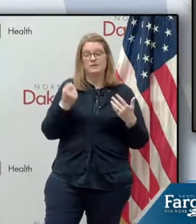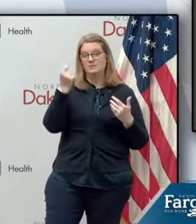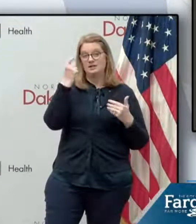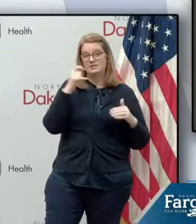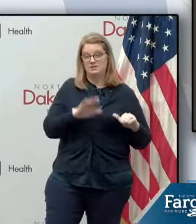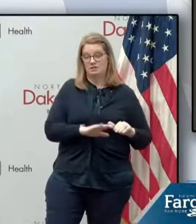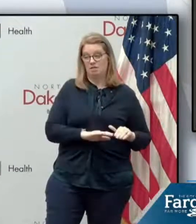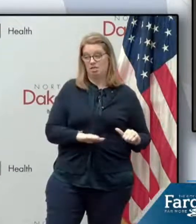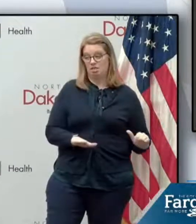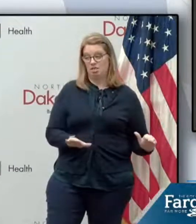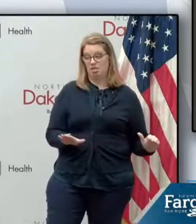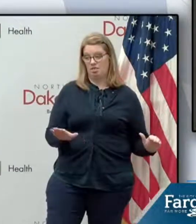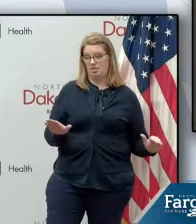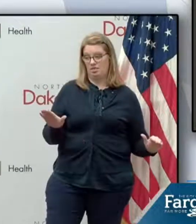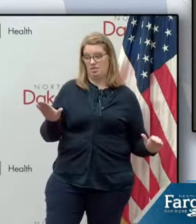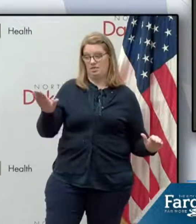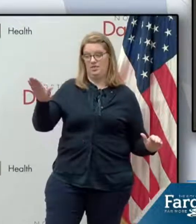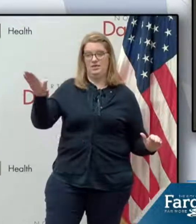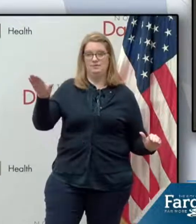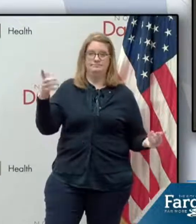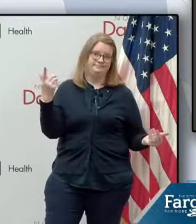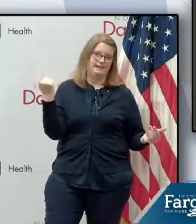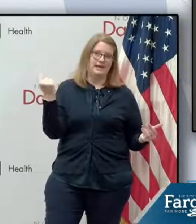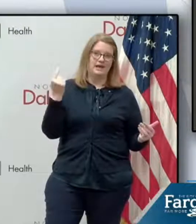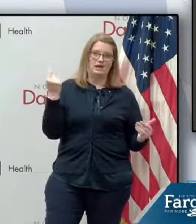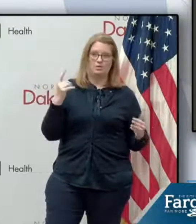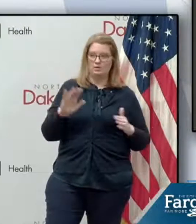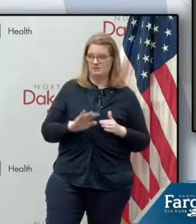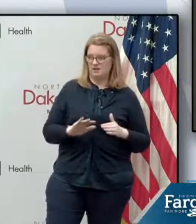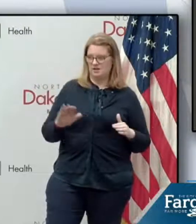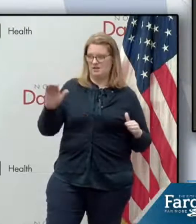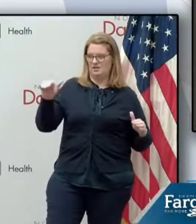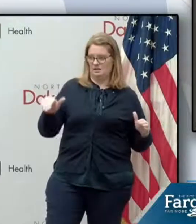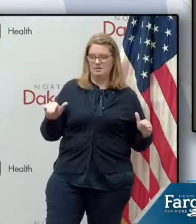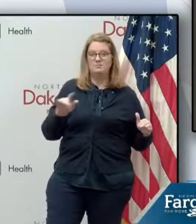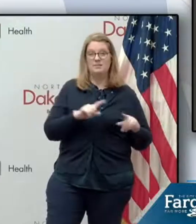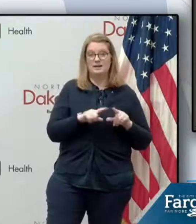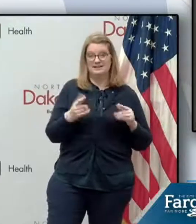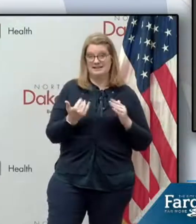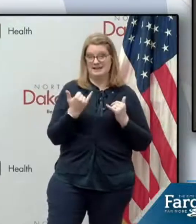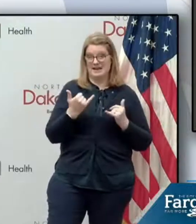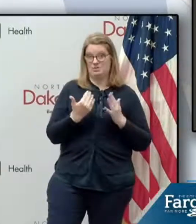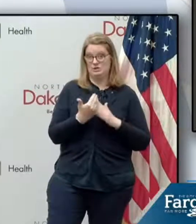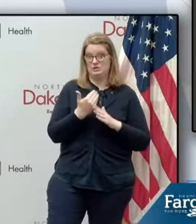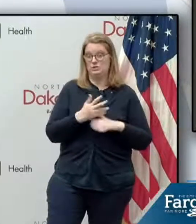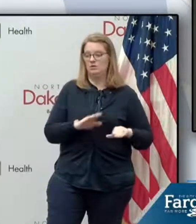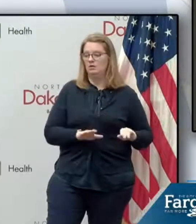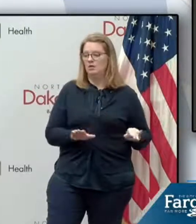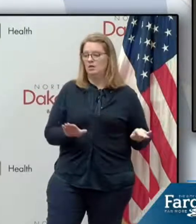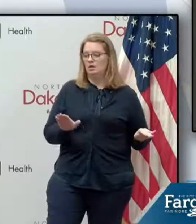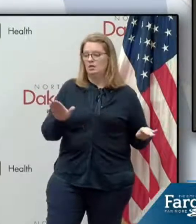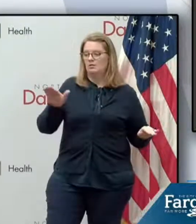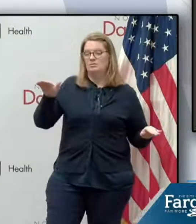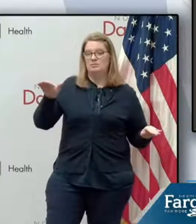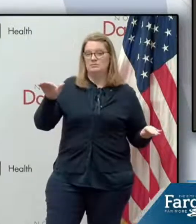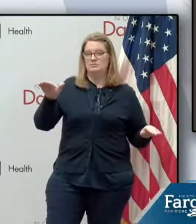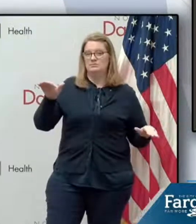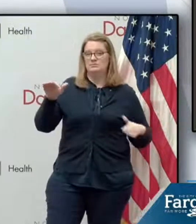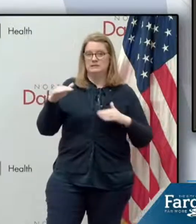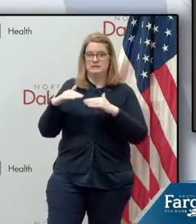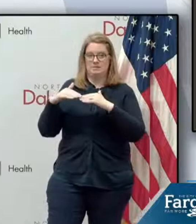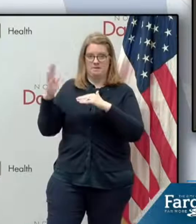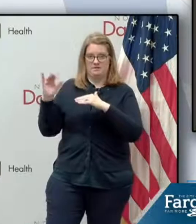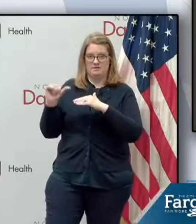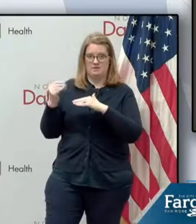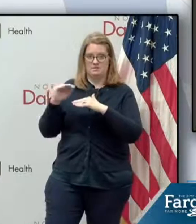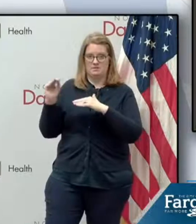The 14-day always lags whether you're going up or down to a 7-day. But again, this is new territory, rising above 10% for the